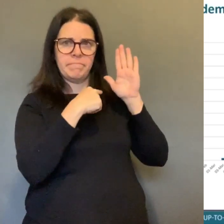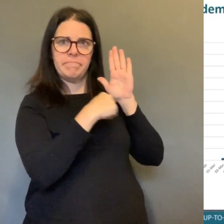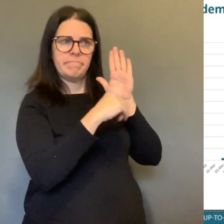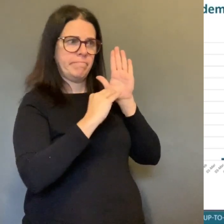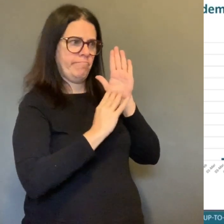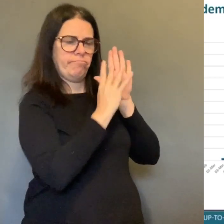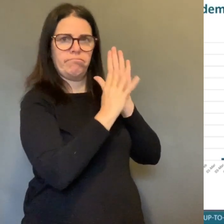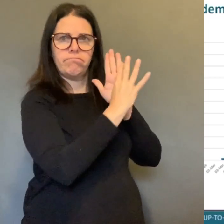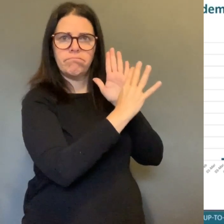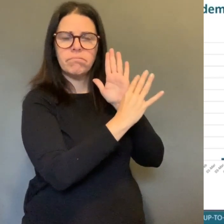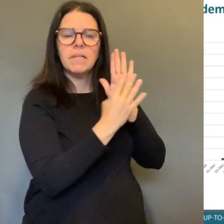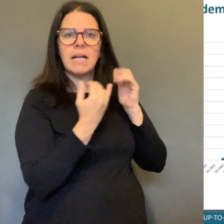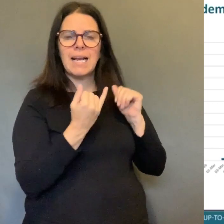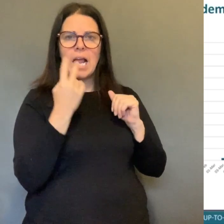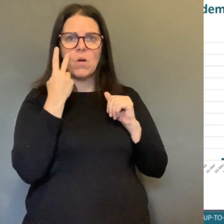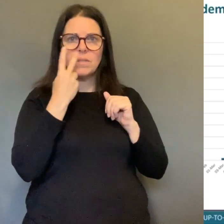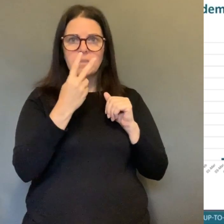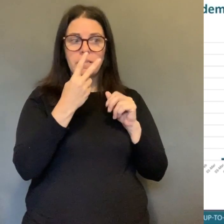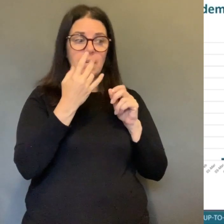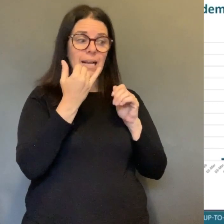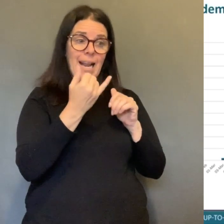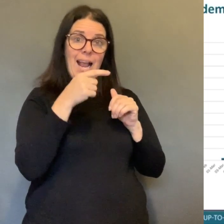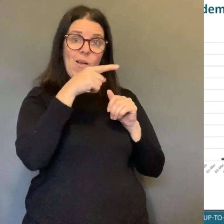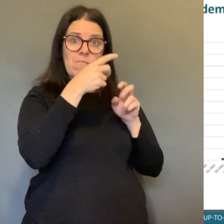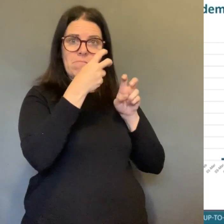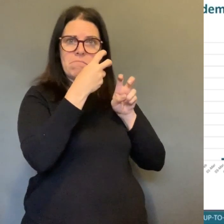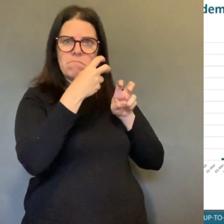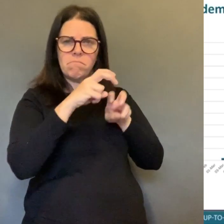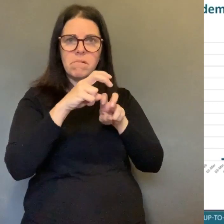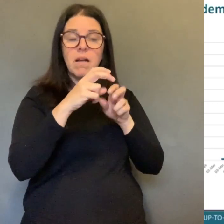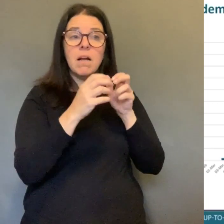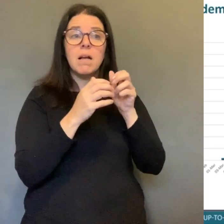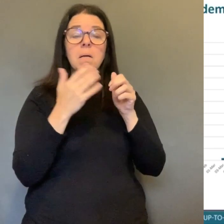the community, and the graph with the